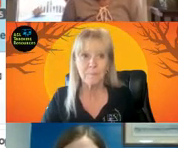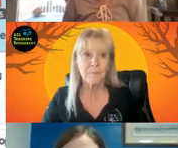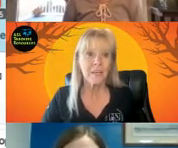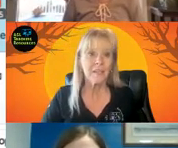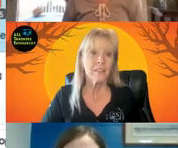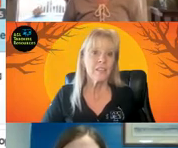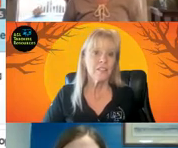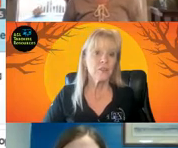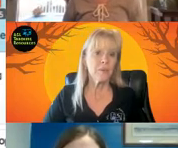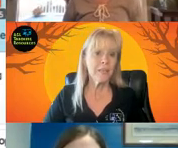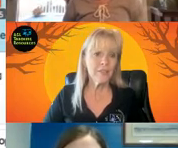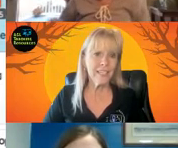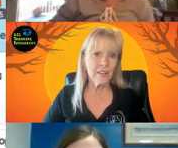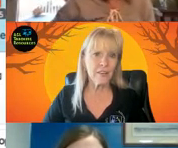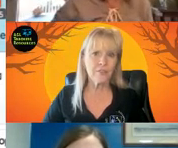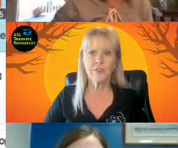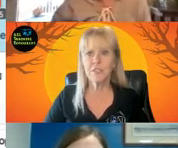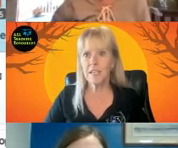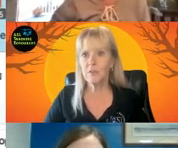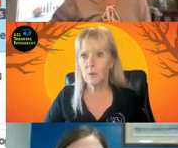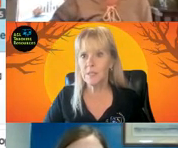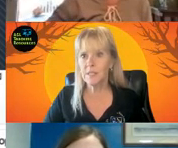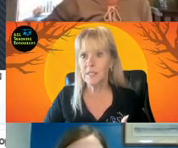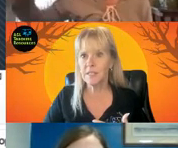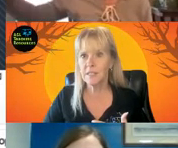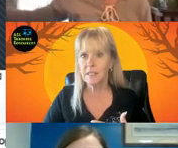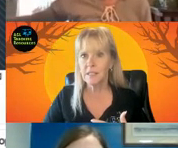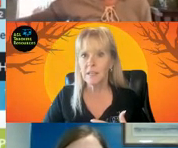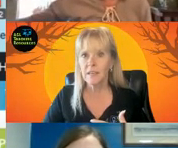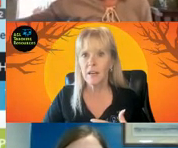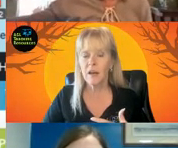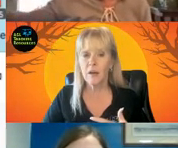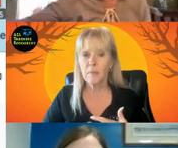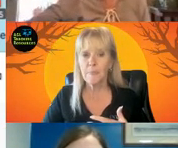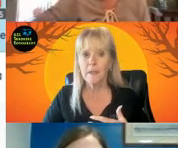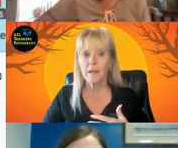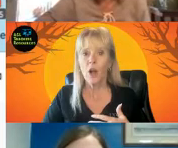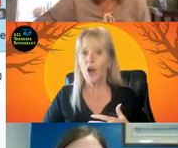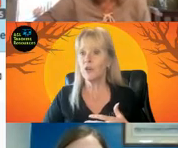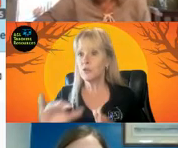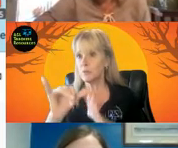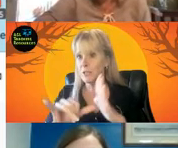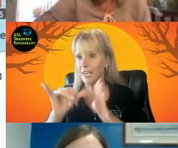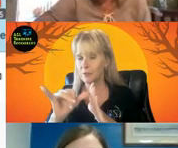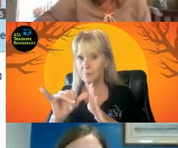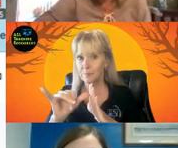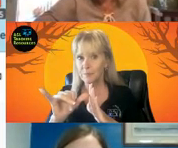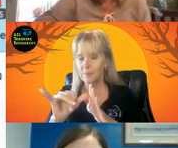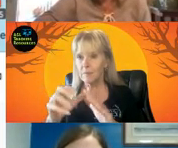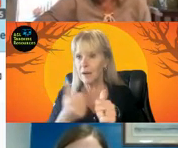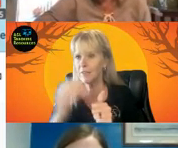Okay. So coming over here, the first thing, of course, is our YouTube